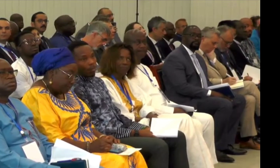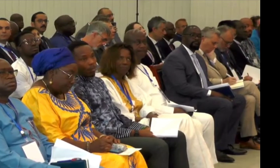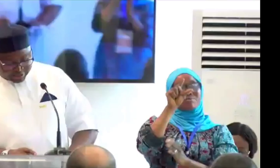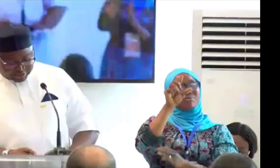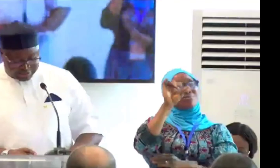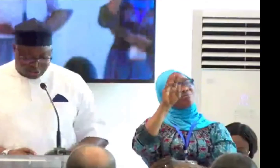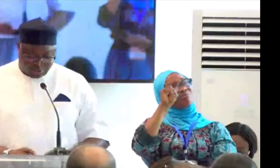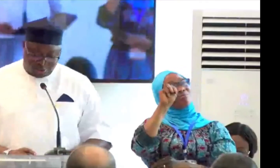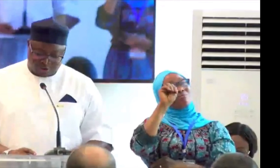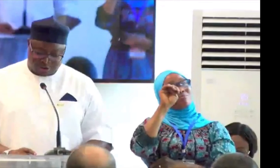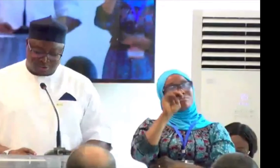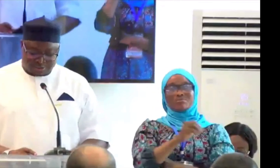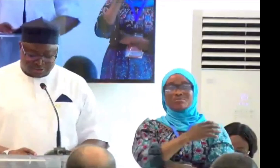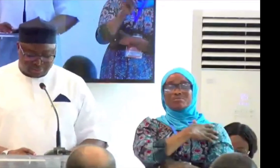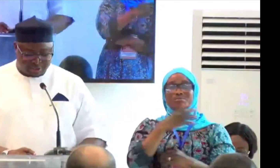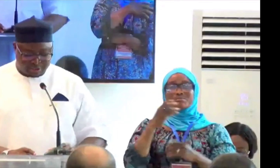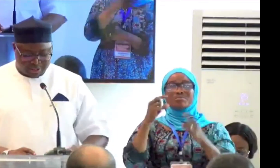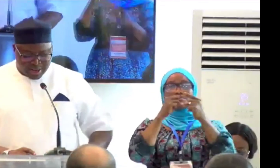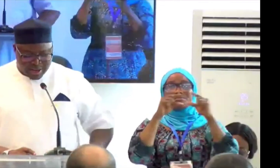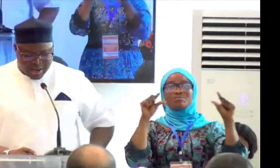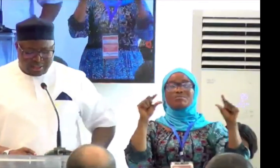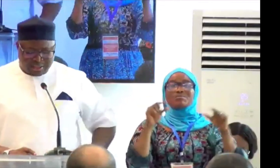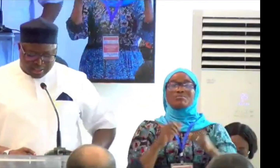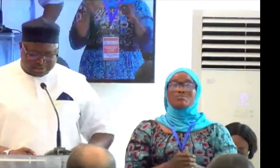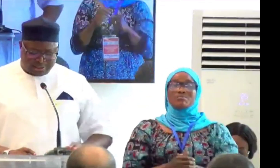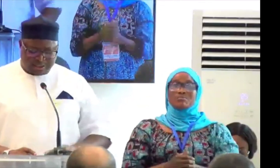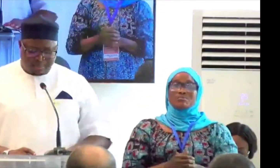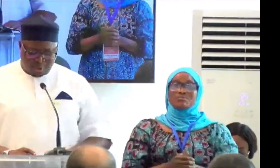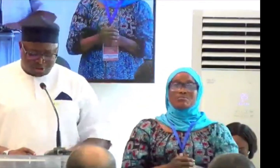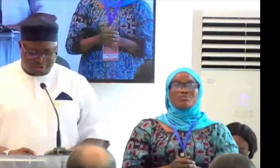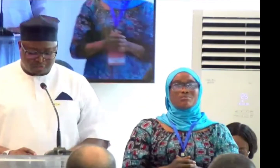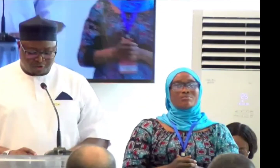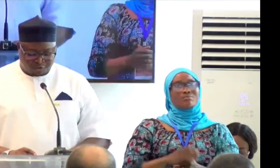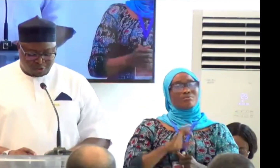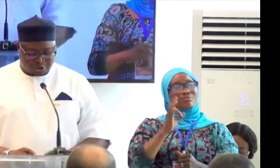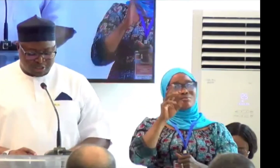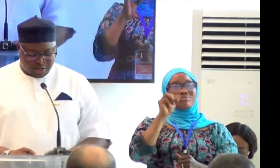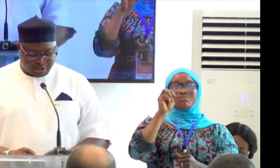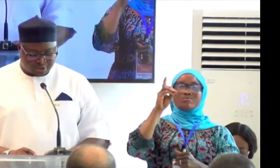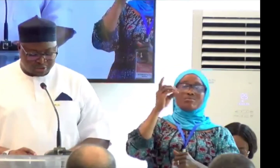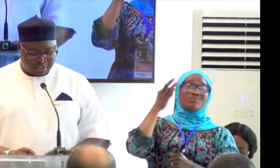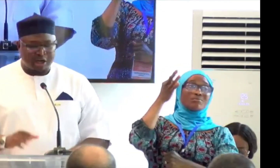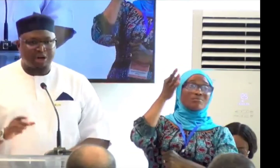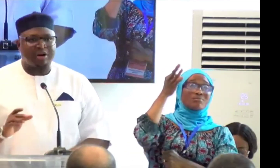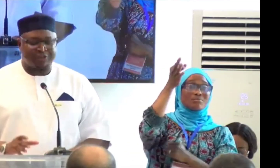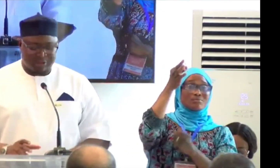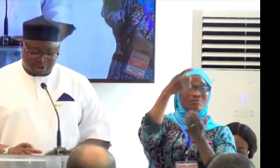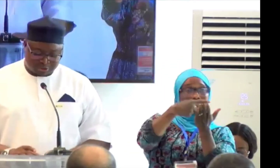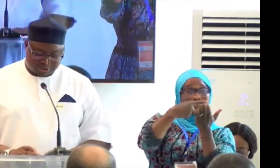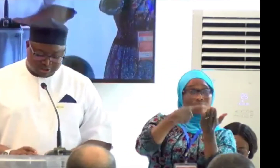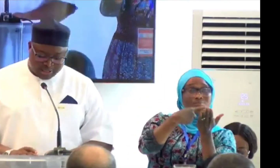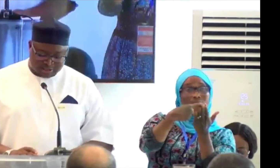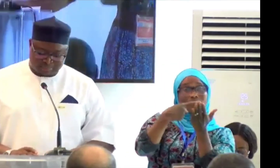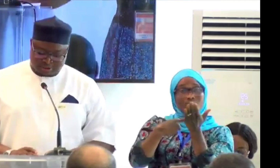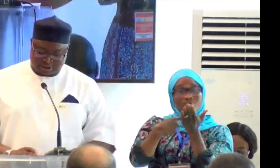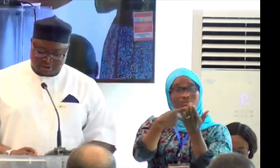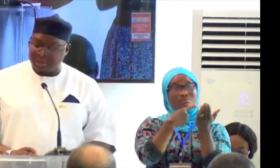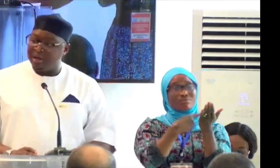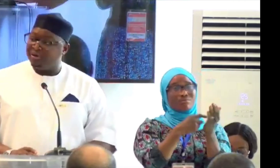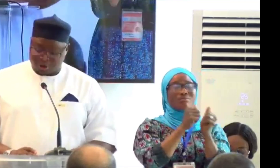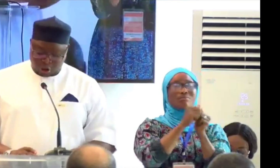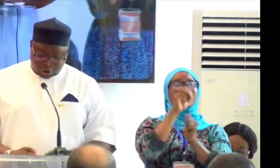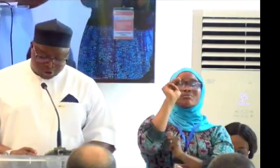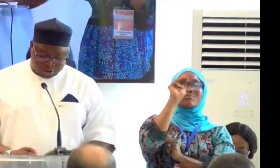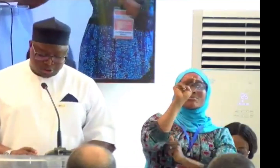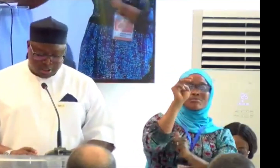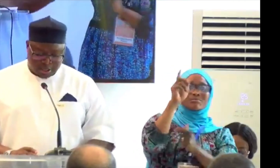the 79th session of the General Assembly, and enhancing the model for future dialogues, crafting concise messaging